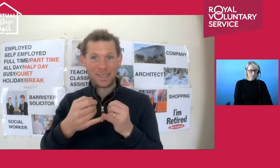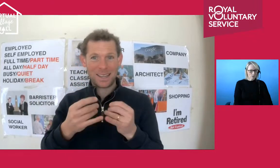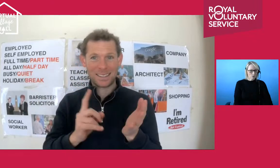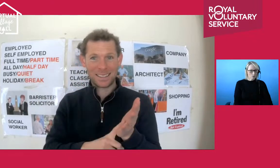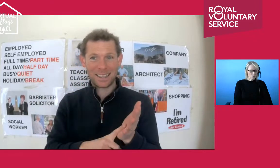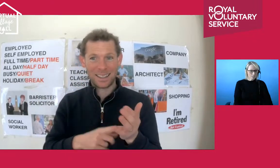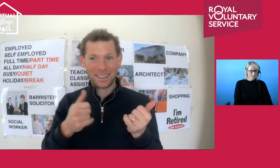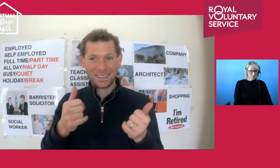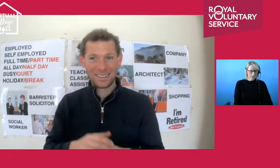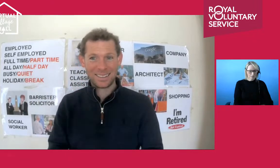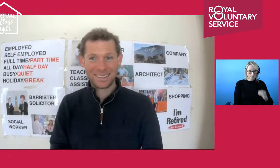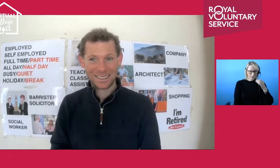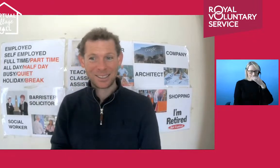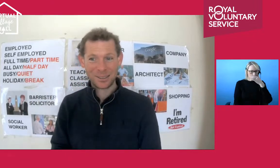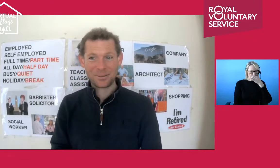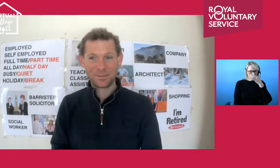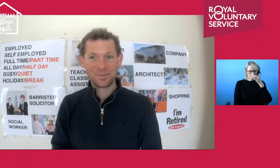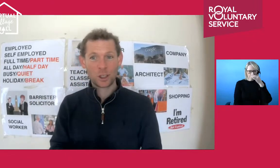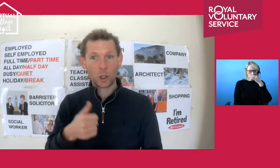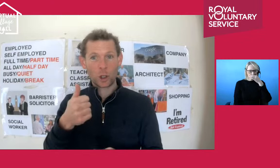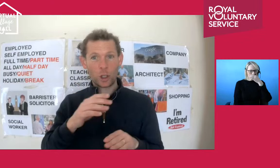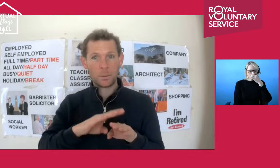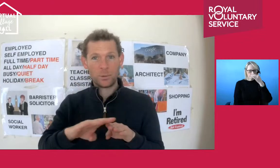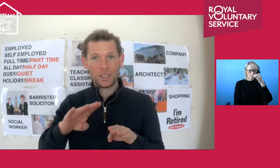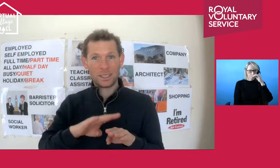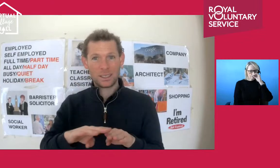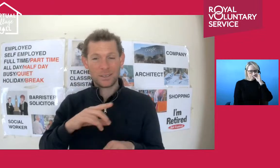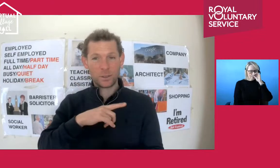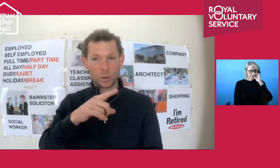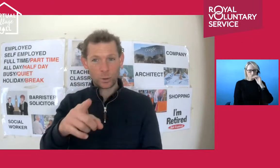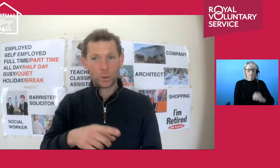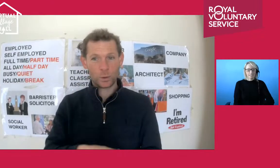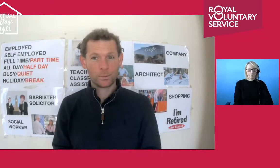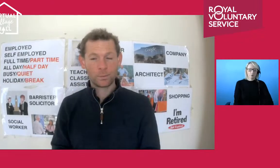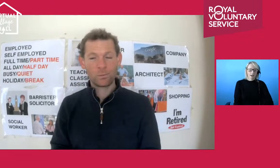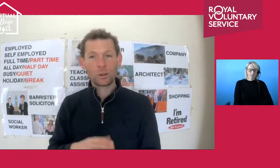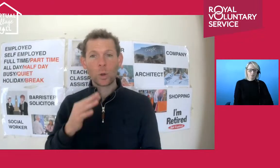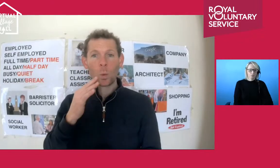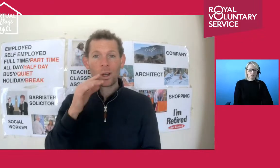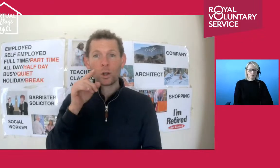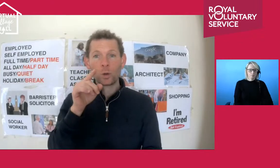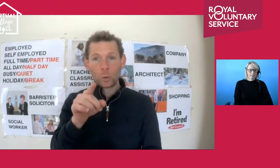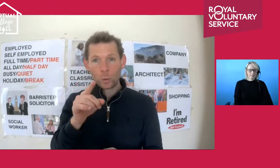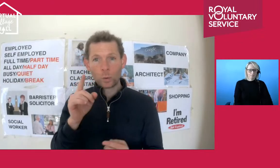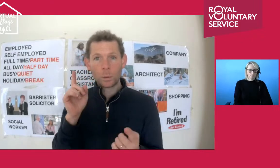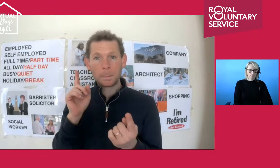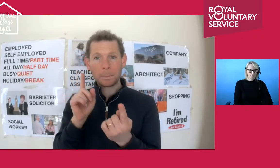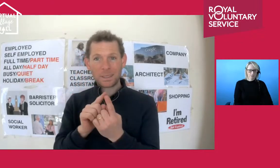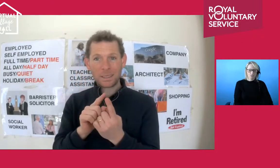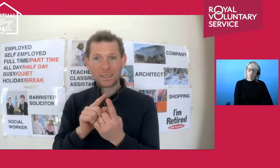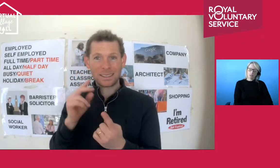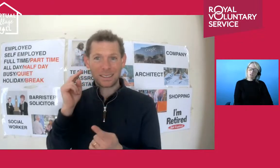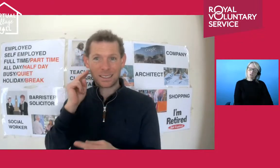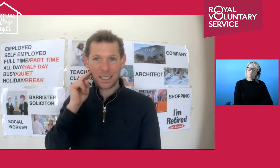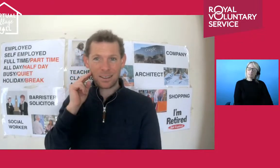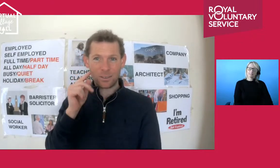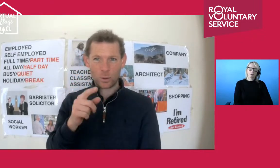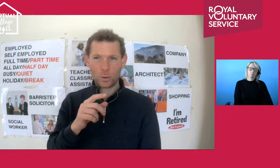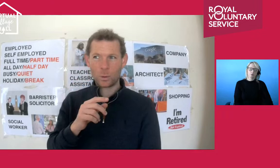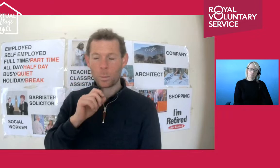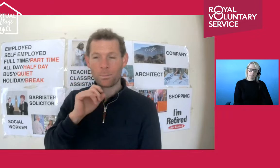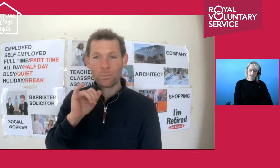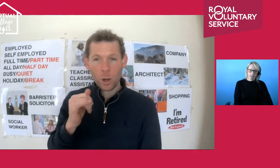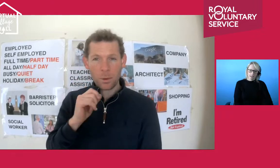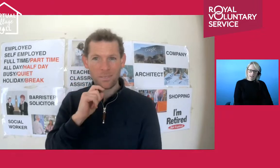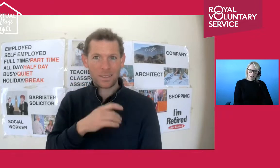Yeah, that was a long conversation we had in BSL, wasn't it? And that's really good practice for you if you meet a deaf person. So when you do meet a